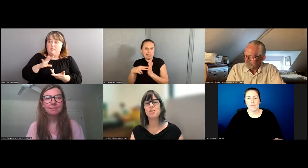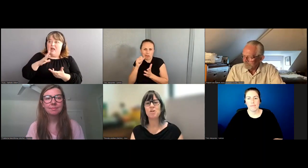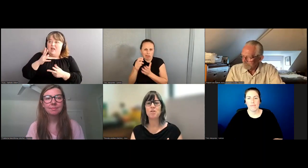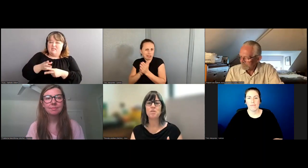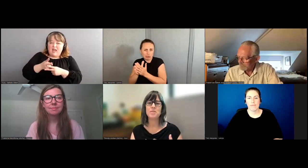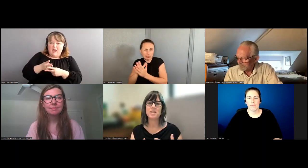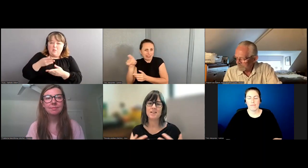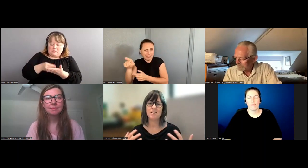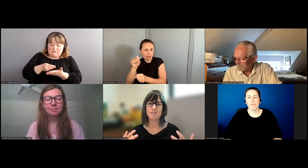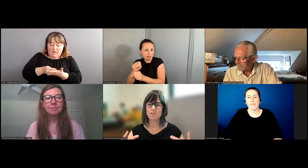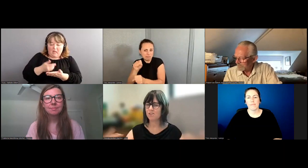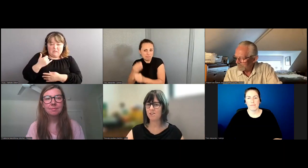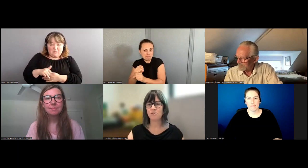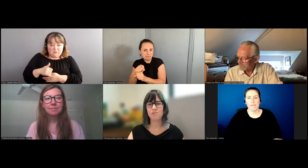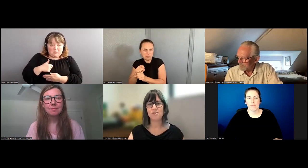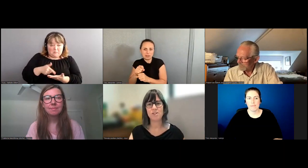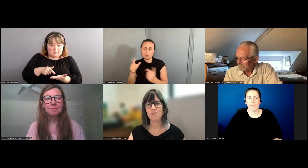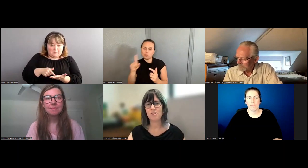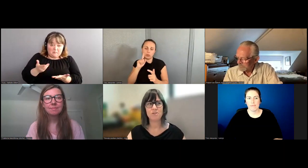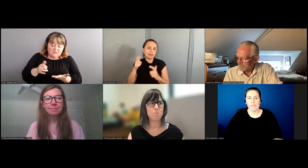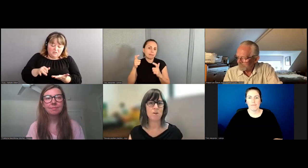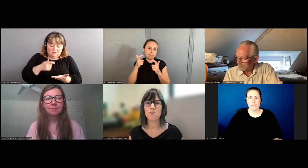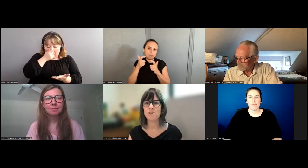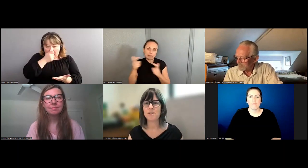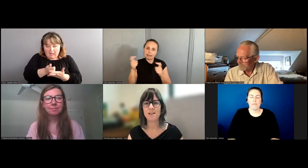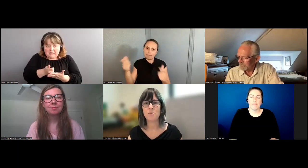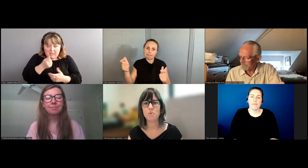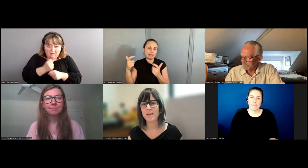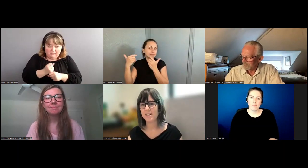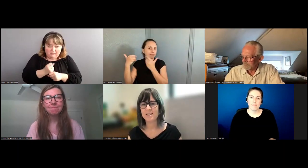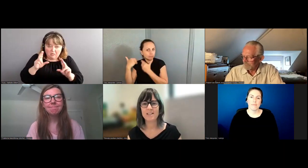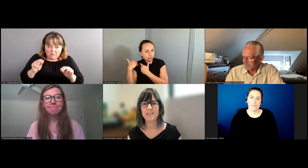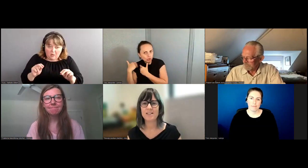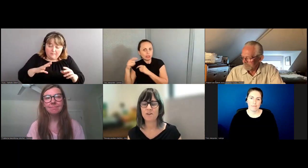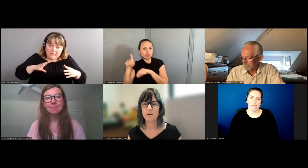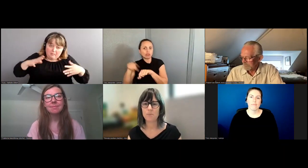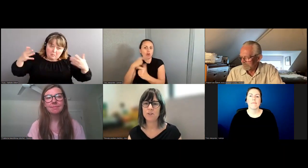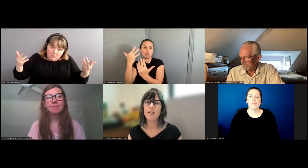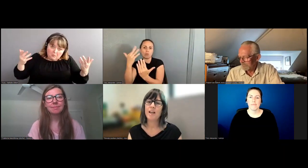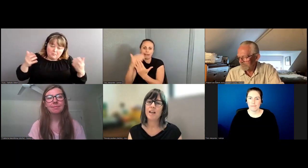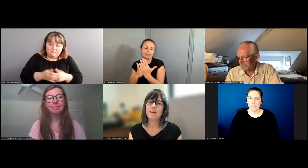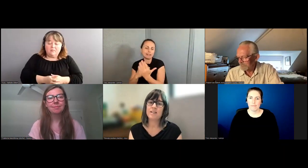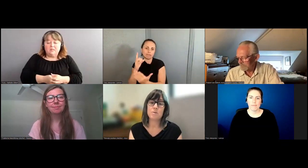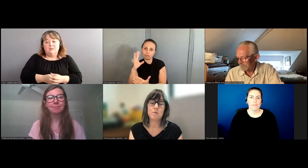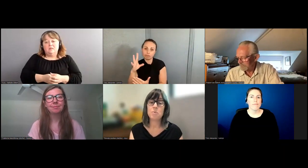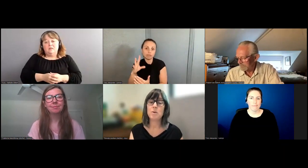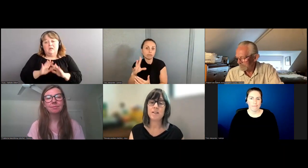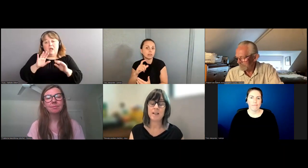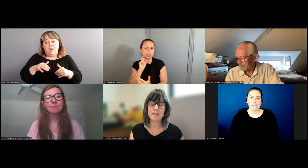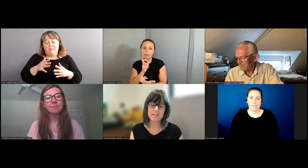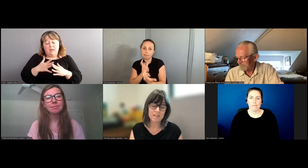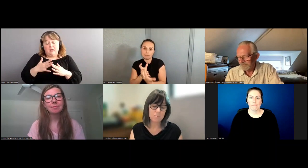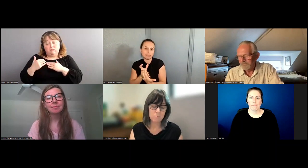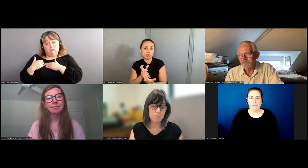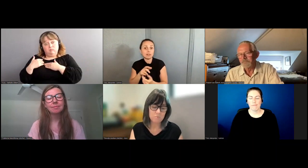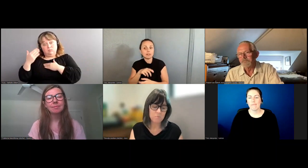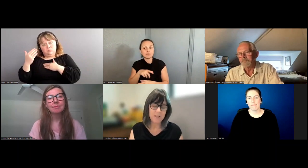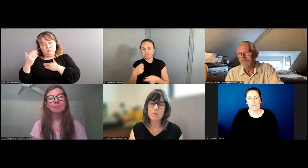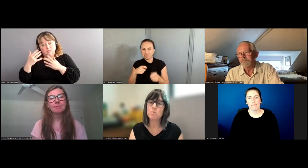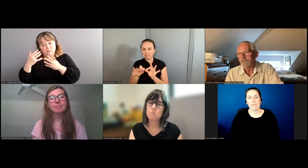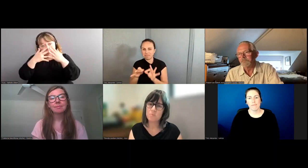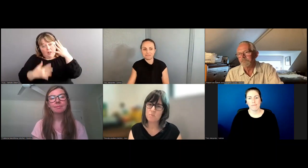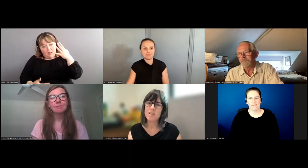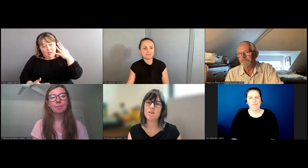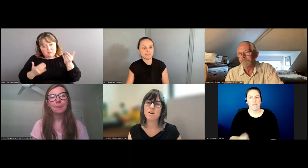those jobs, and there's just huge burdens and wait lists. It's incredible, and it doesn't work well. Like a system,